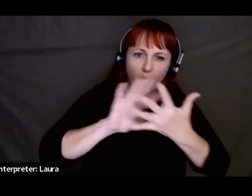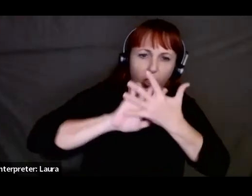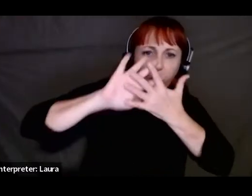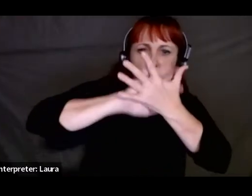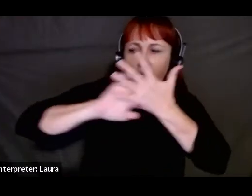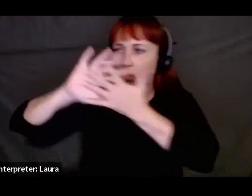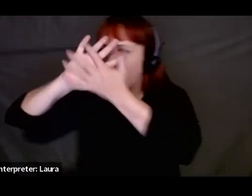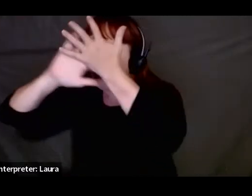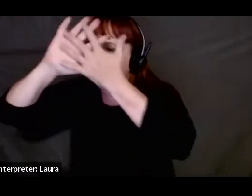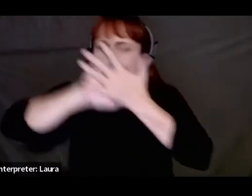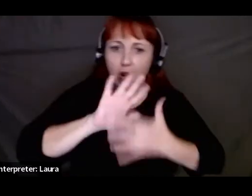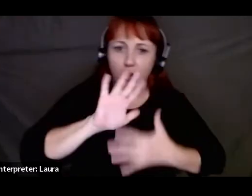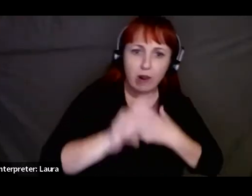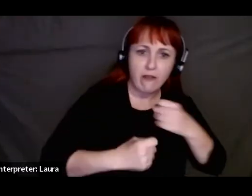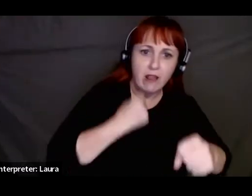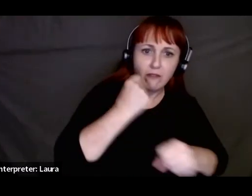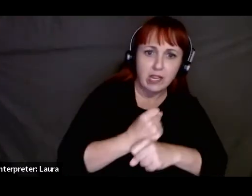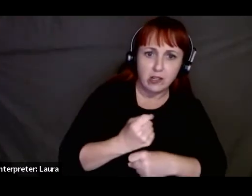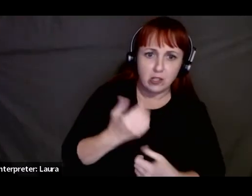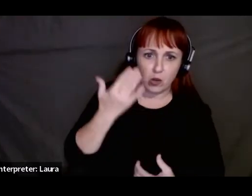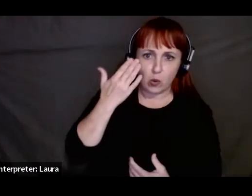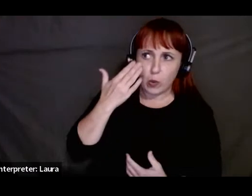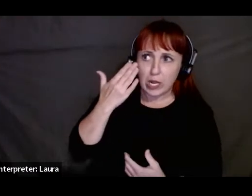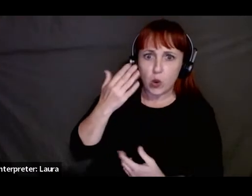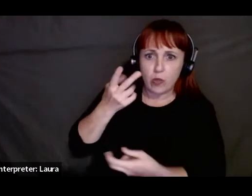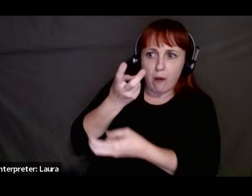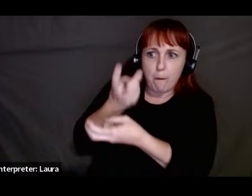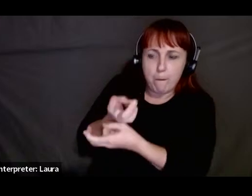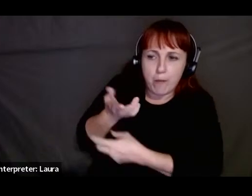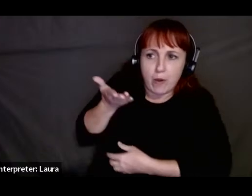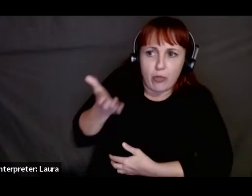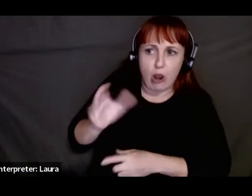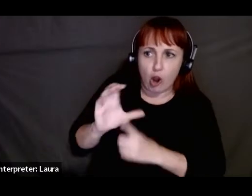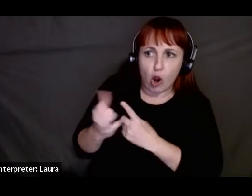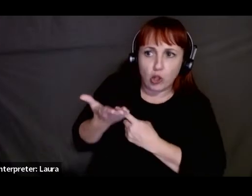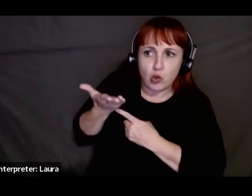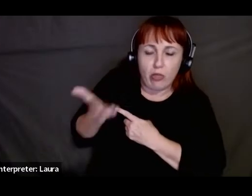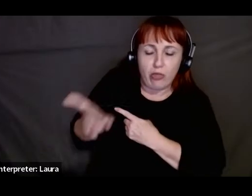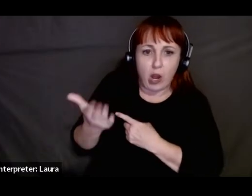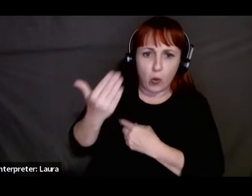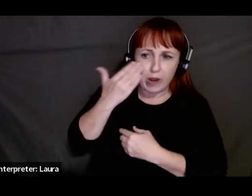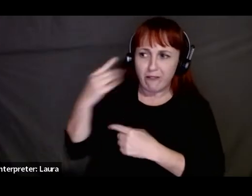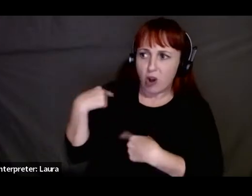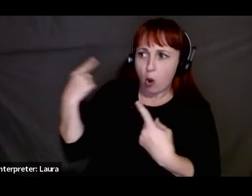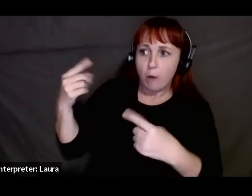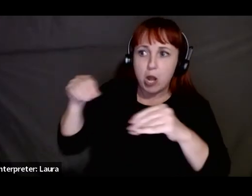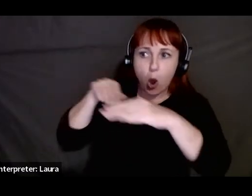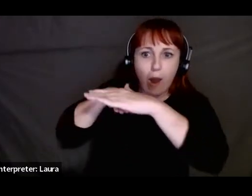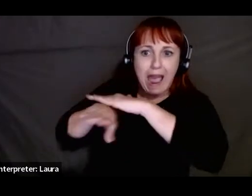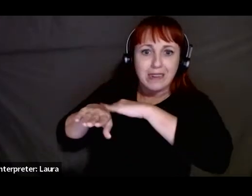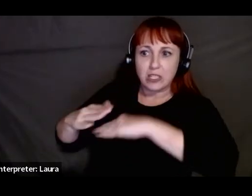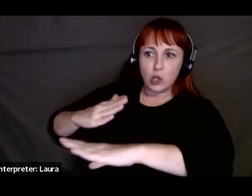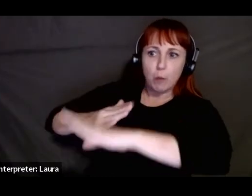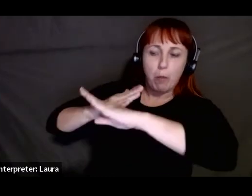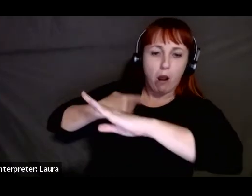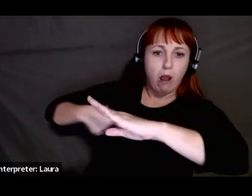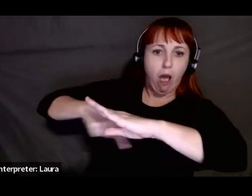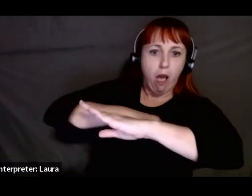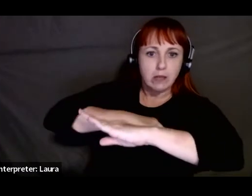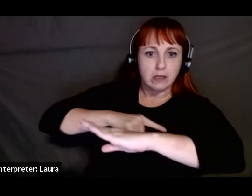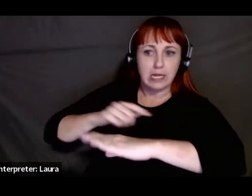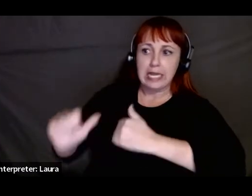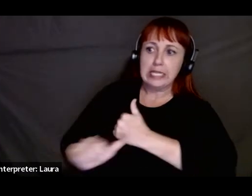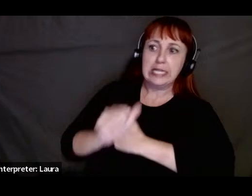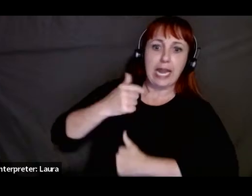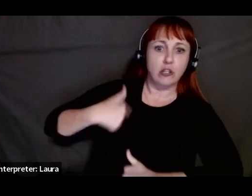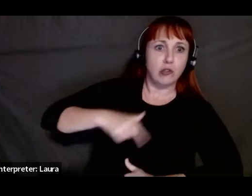over 25 years. We know that our EU are there, we know cultural sites are there, but we don't have access to it because it's dangerous to us